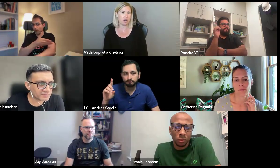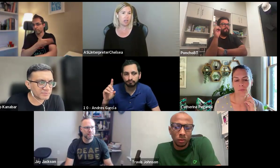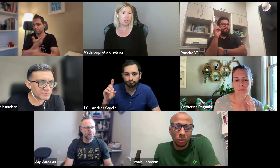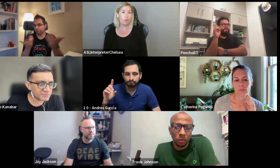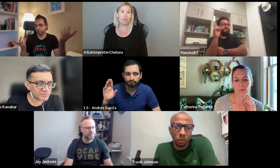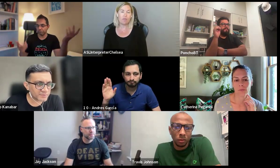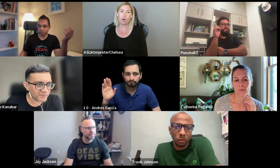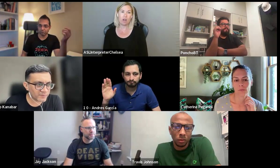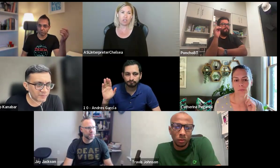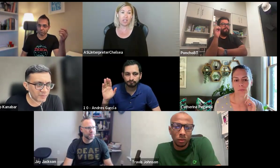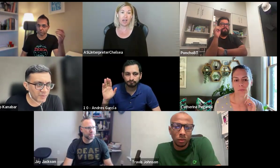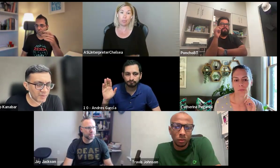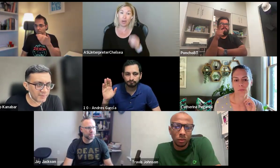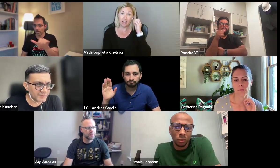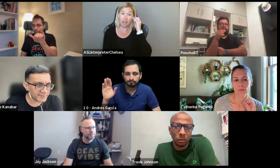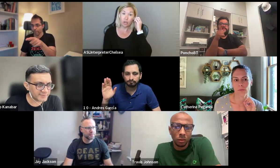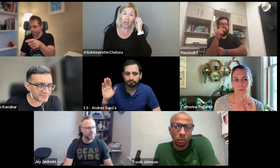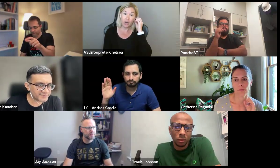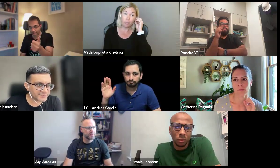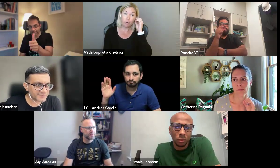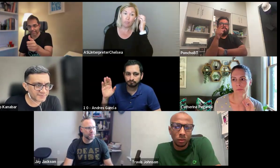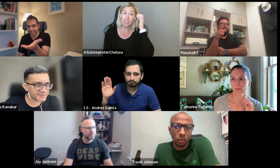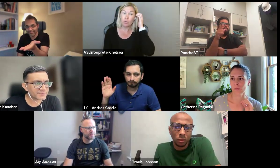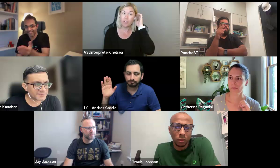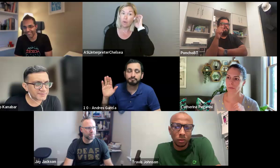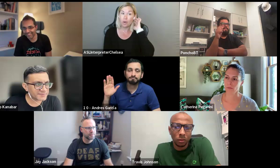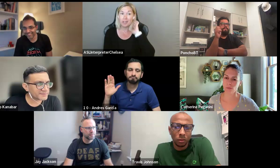discussion moving forward on just how to bring greater improvements moving forward.